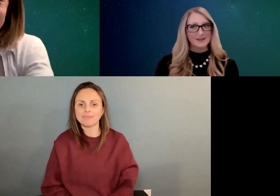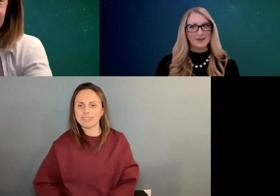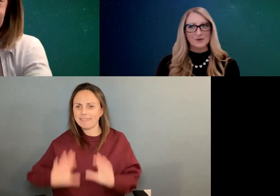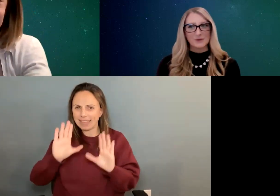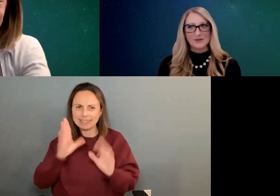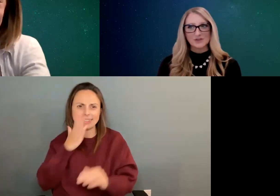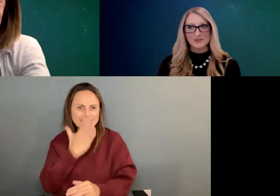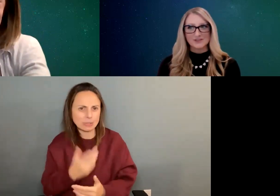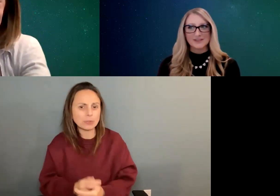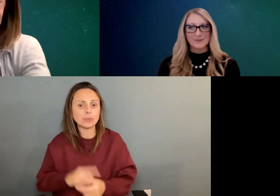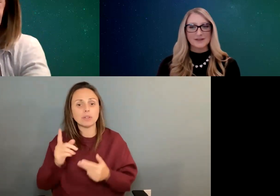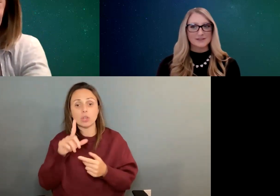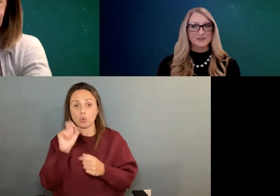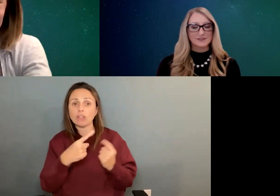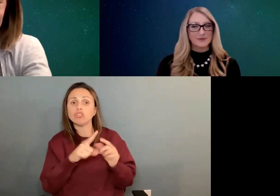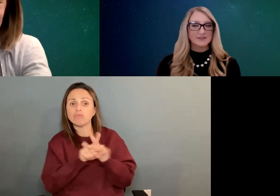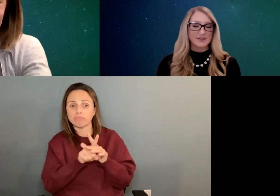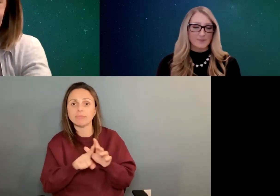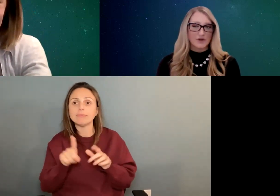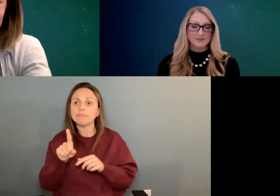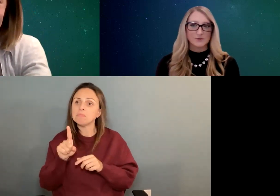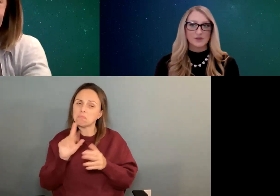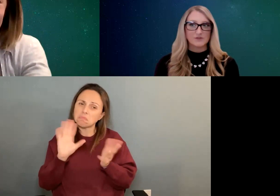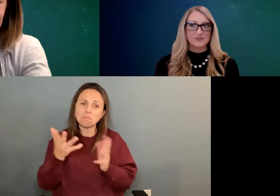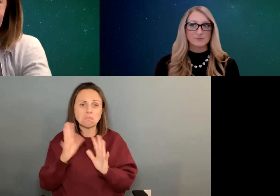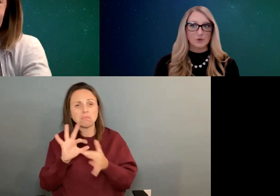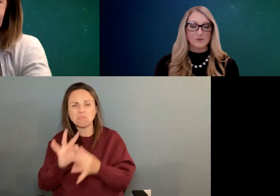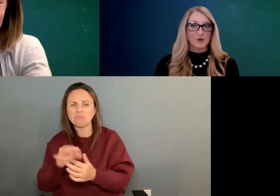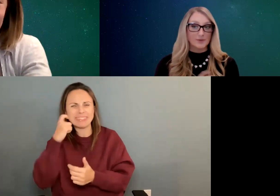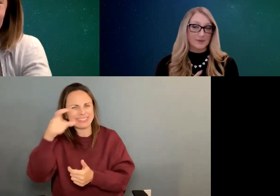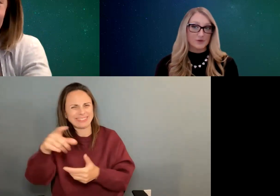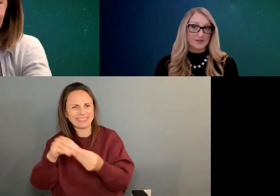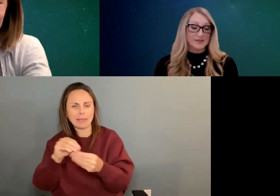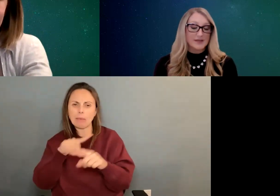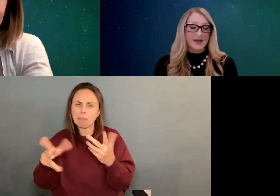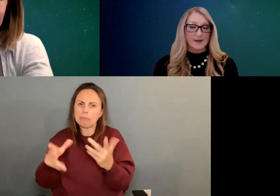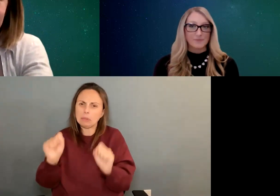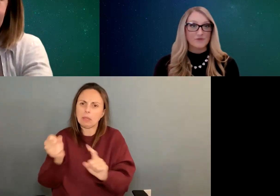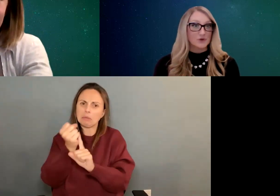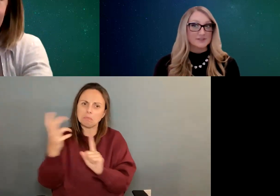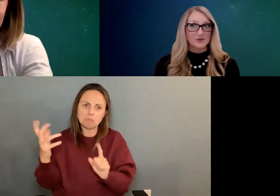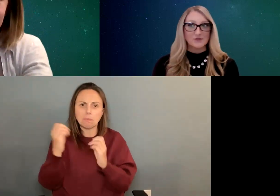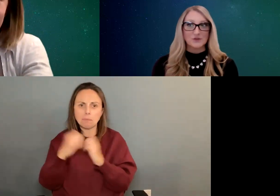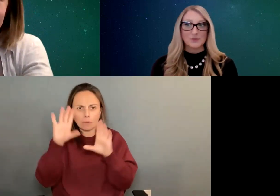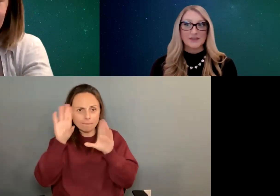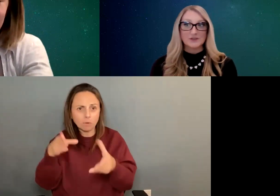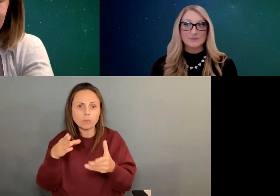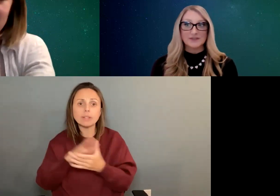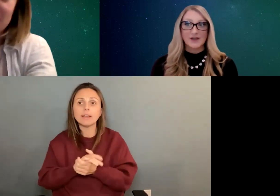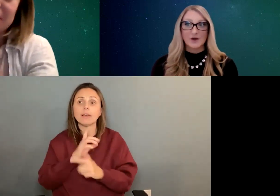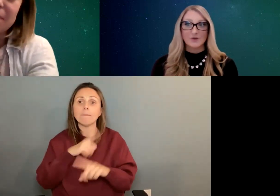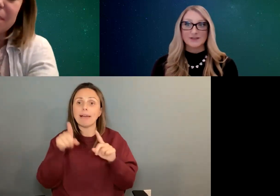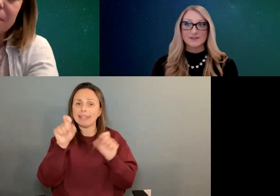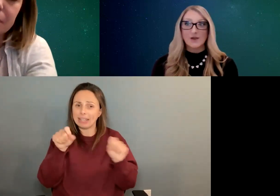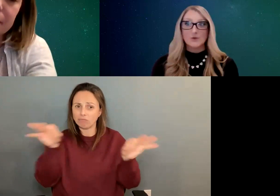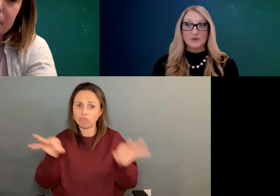Fantastic. Thank you. Questions just come in. It speaks somewhat to what you've just spoken about, but maybe you can focus in on a few. But can you speak